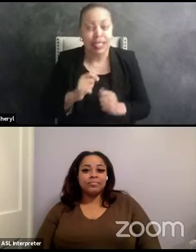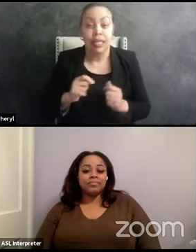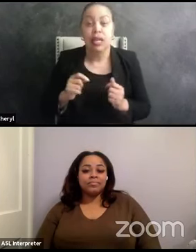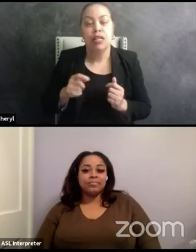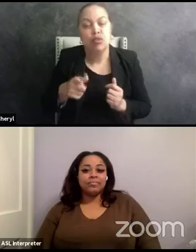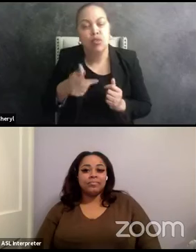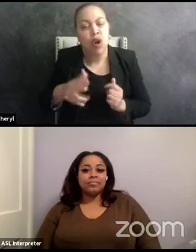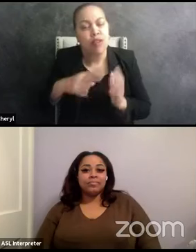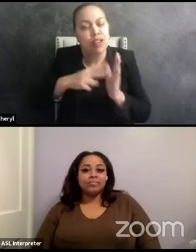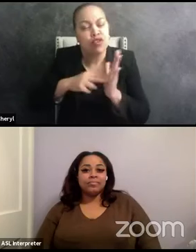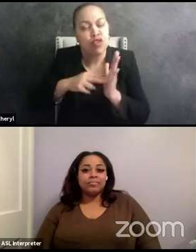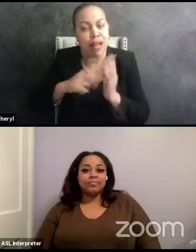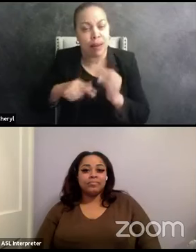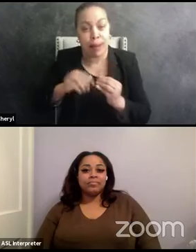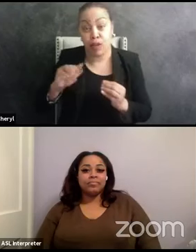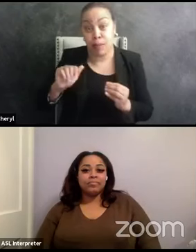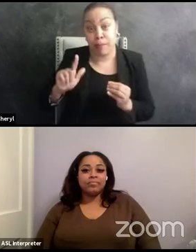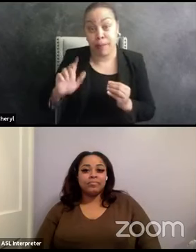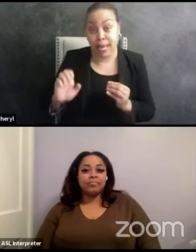male feminist, right?